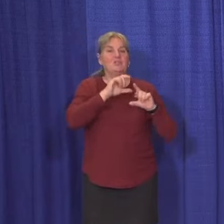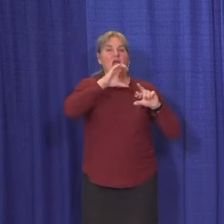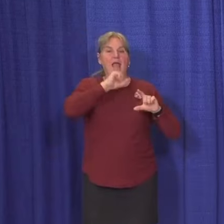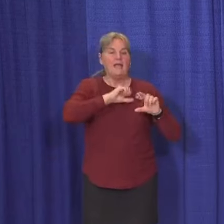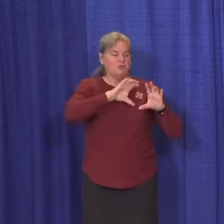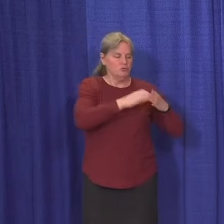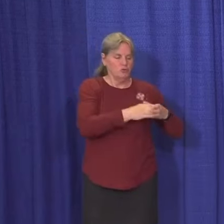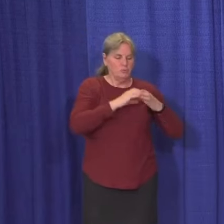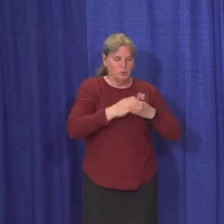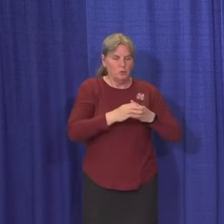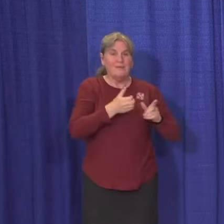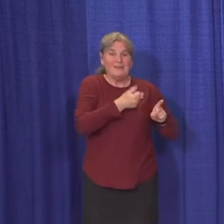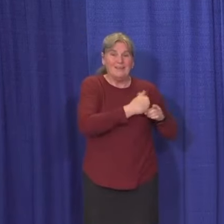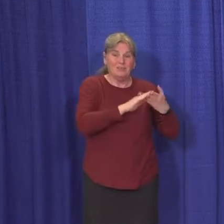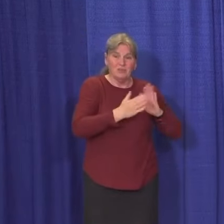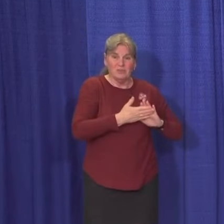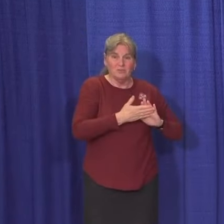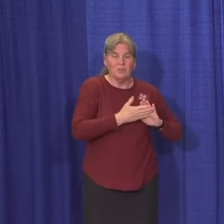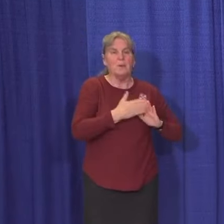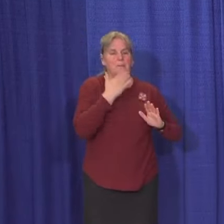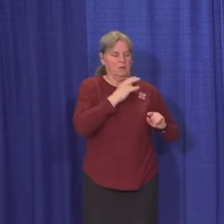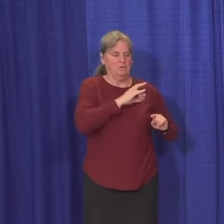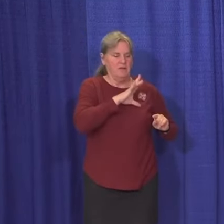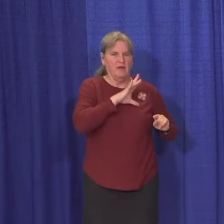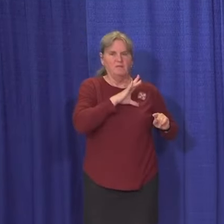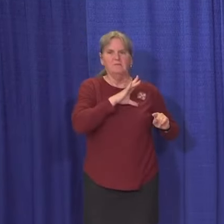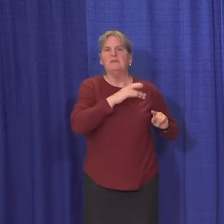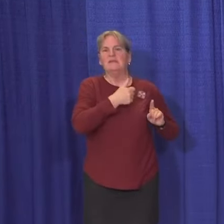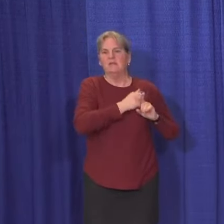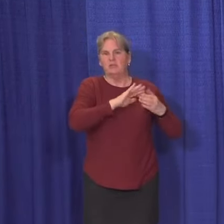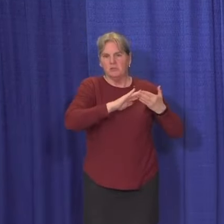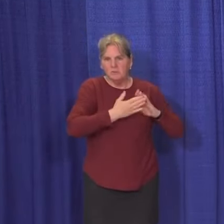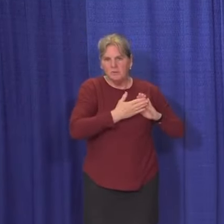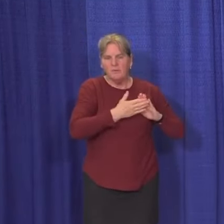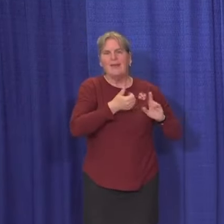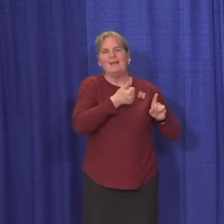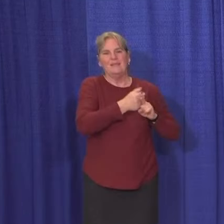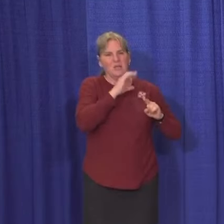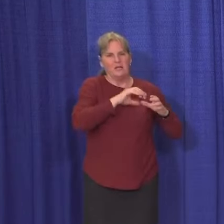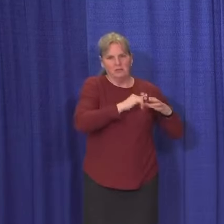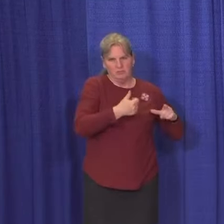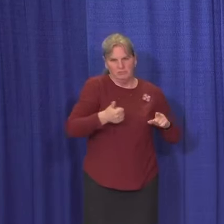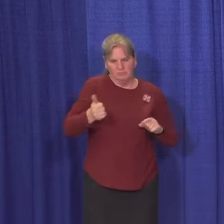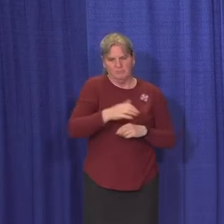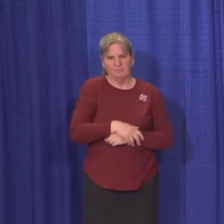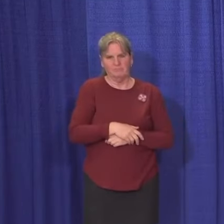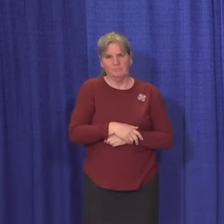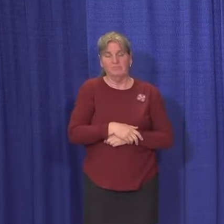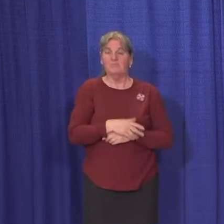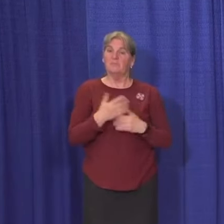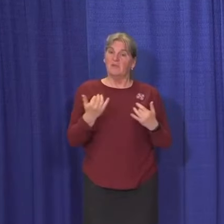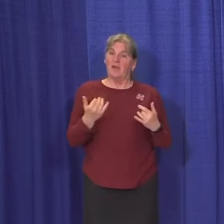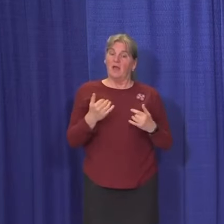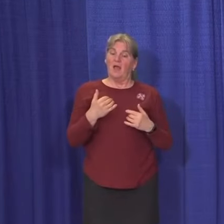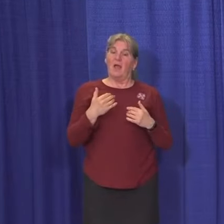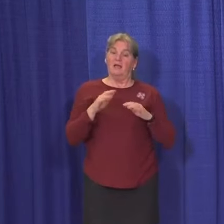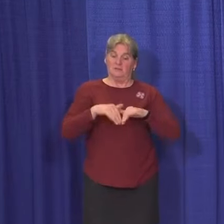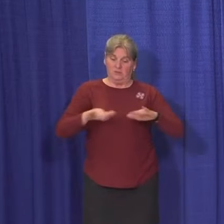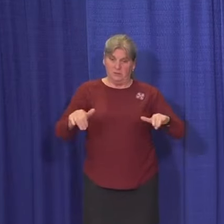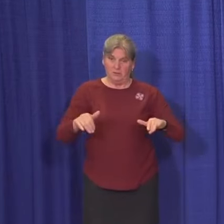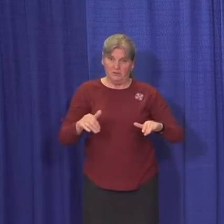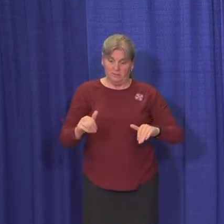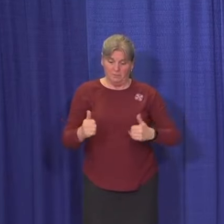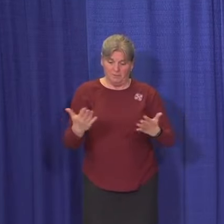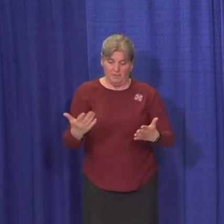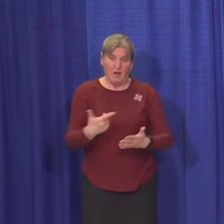possible is going to be better for all of us. We have children to vaccinate, first our youth 12 and up, and eventually